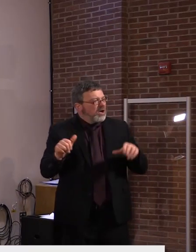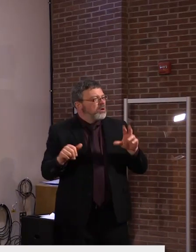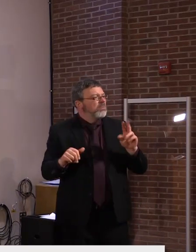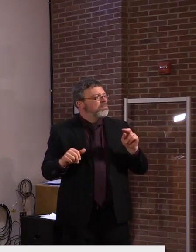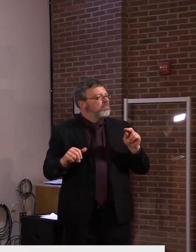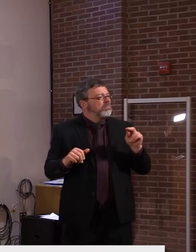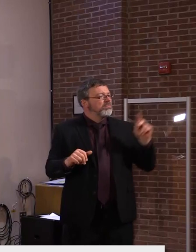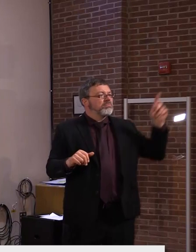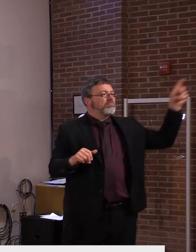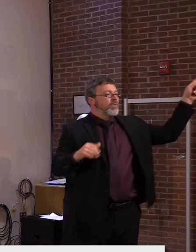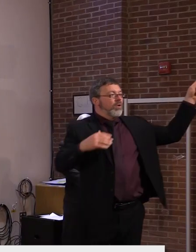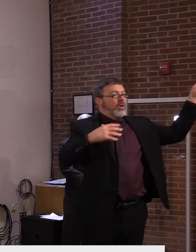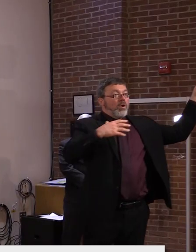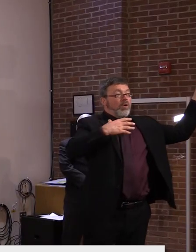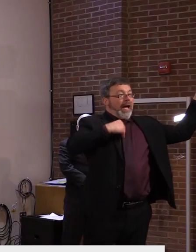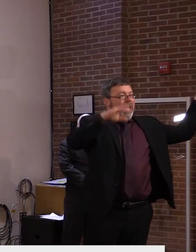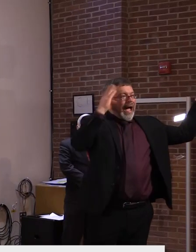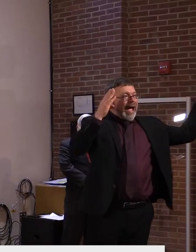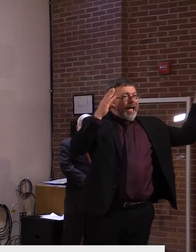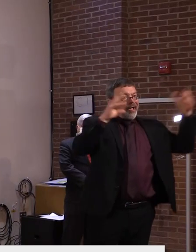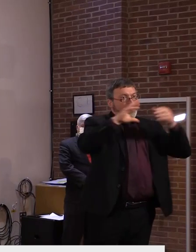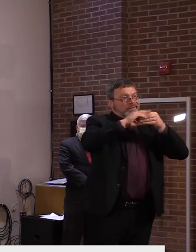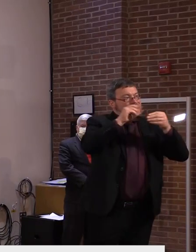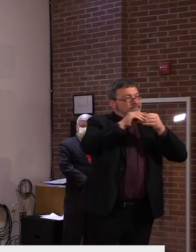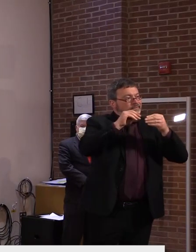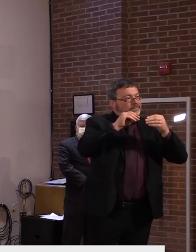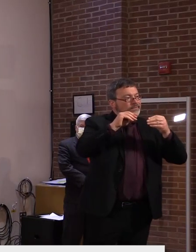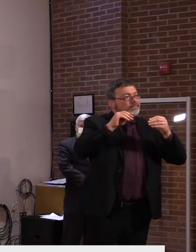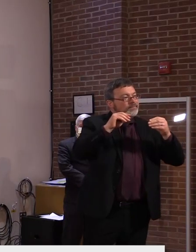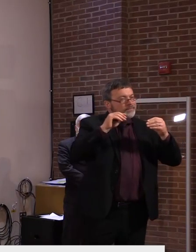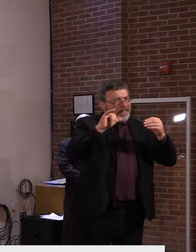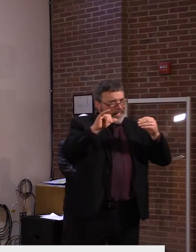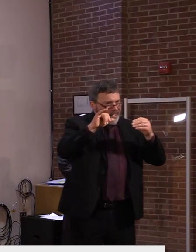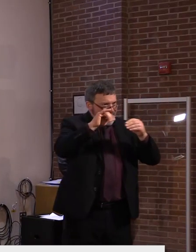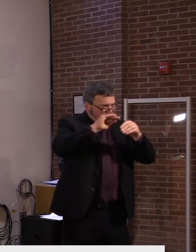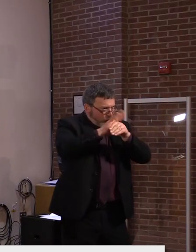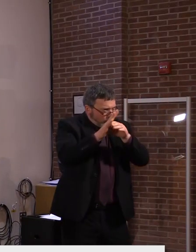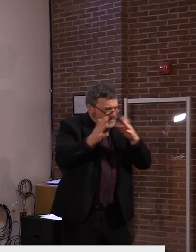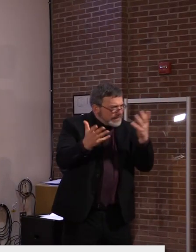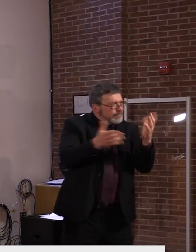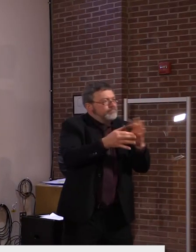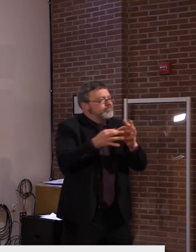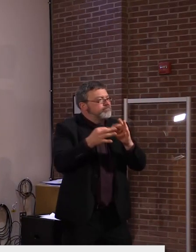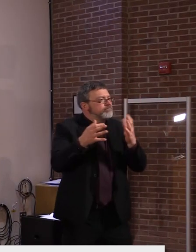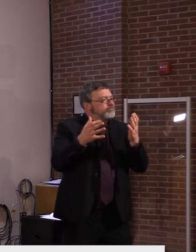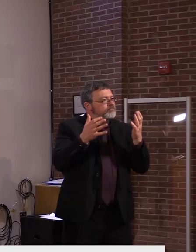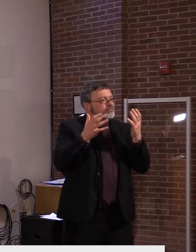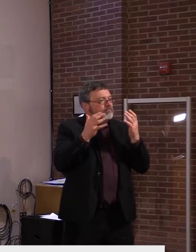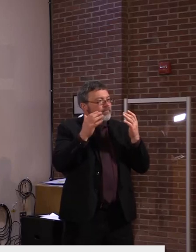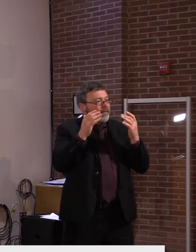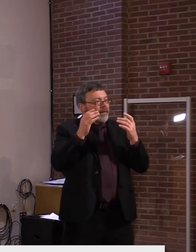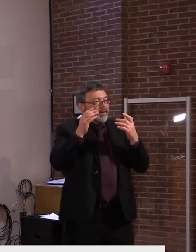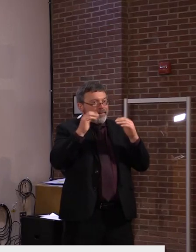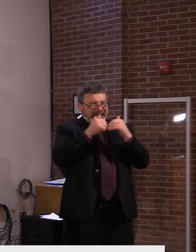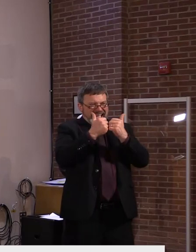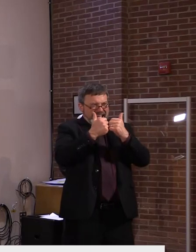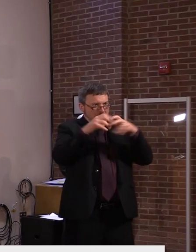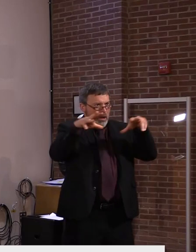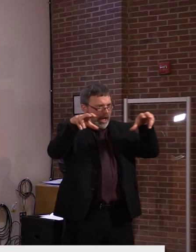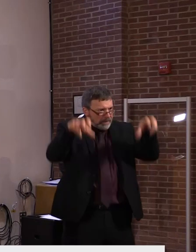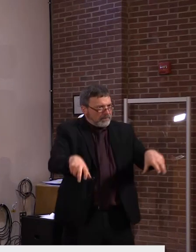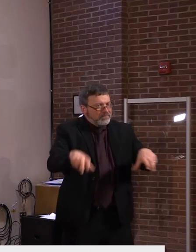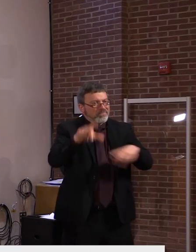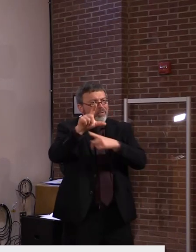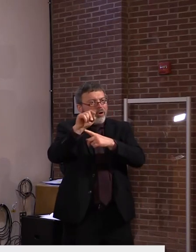pandemic. And this was in regards to imposing a lockdown or shutdown of the economy